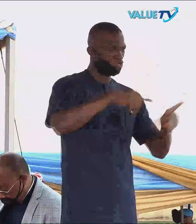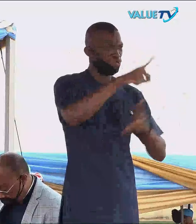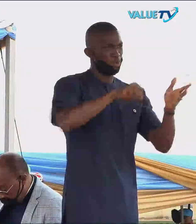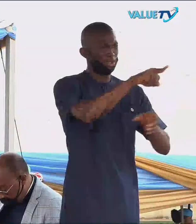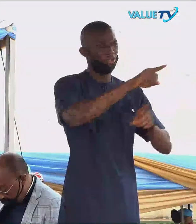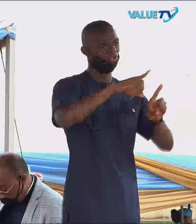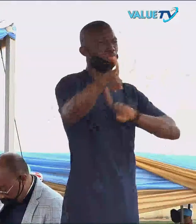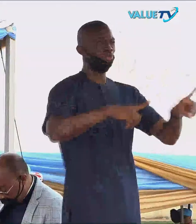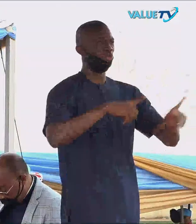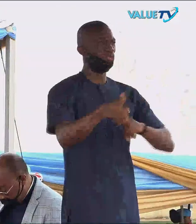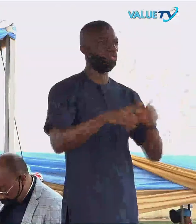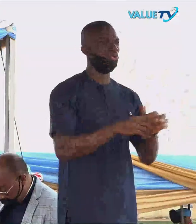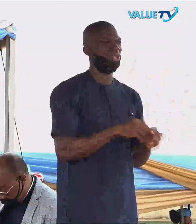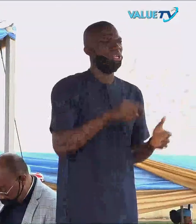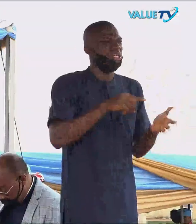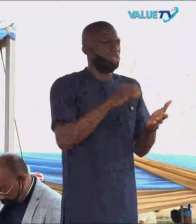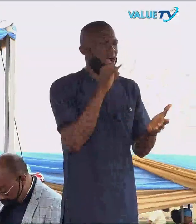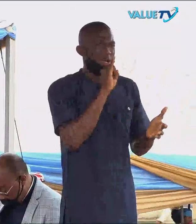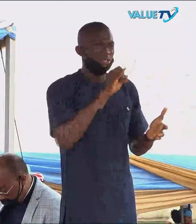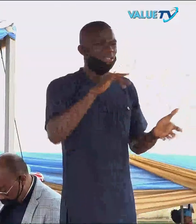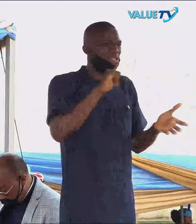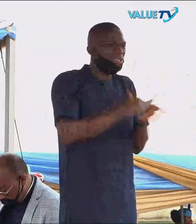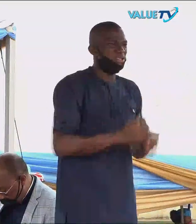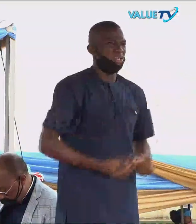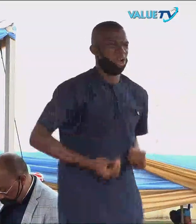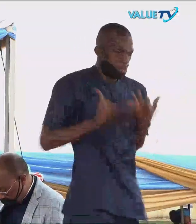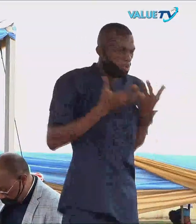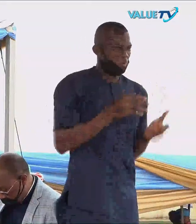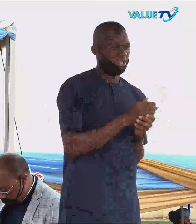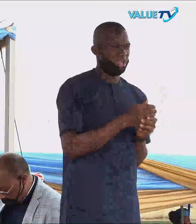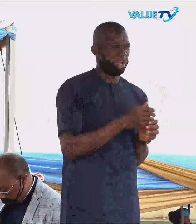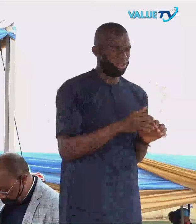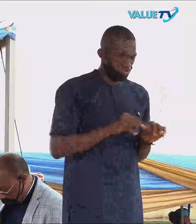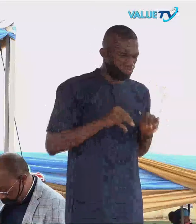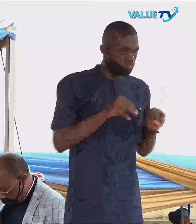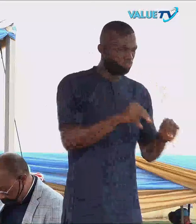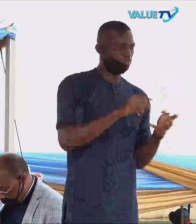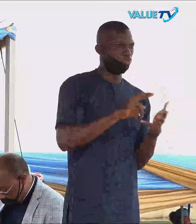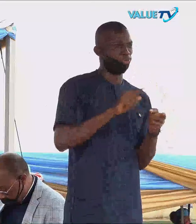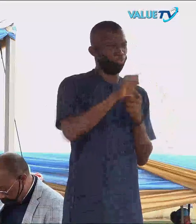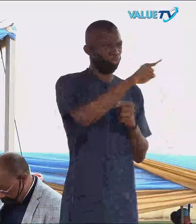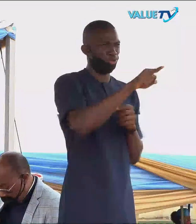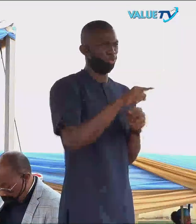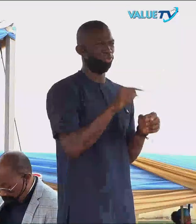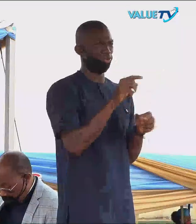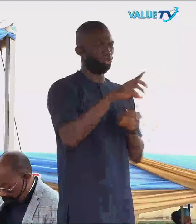is that motivation that push you to commit yourself into doing it.